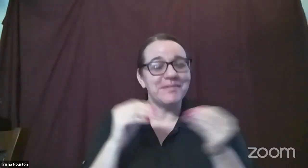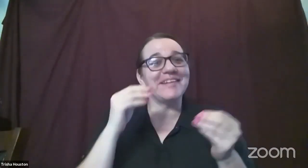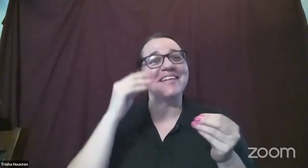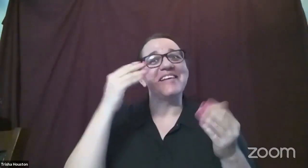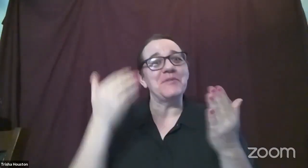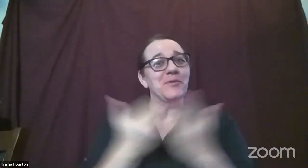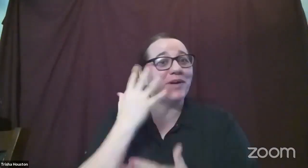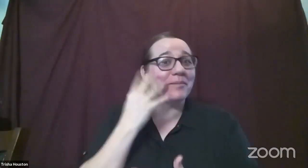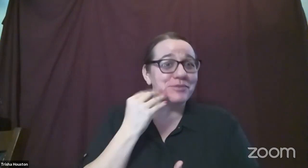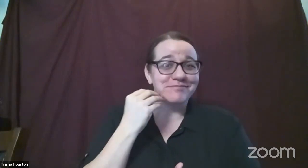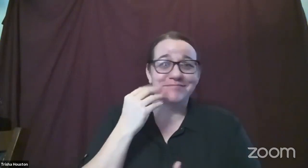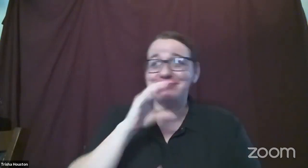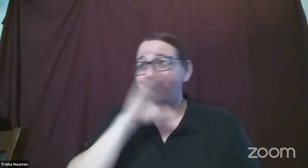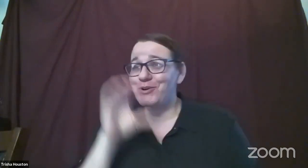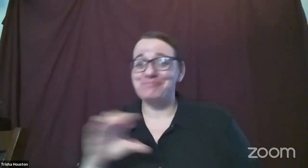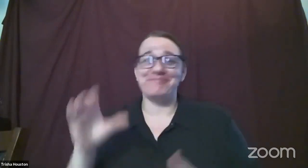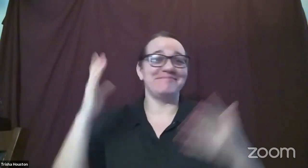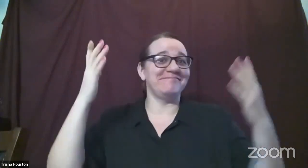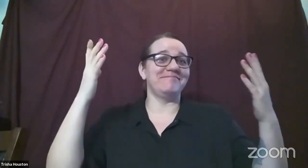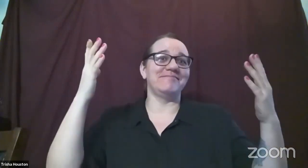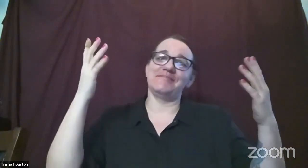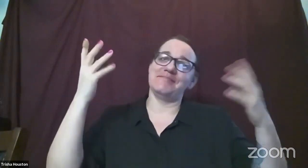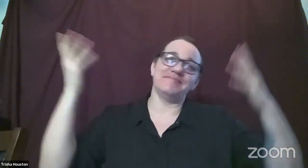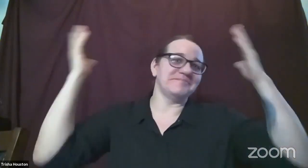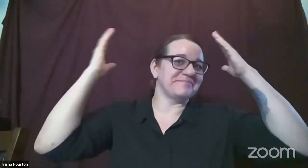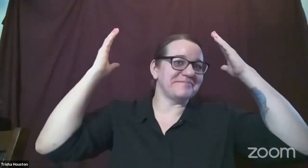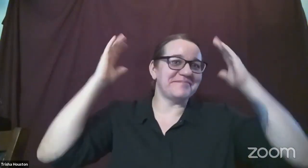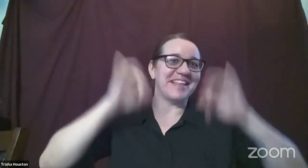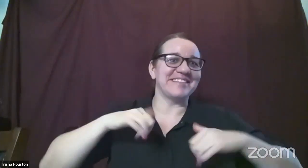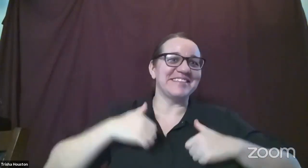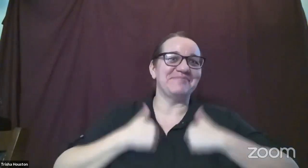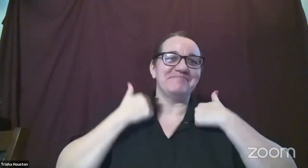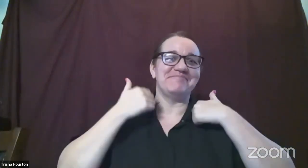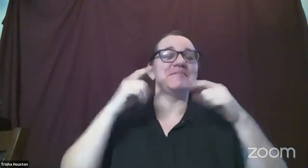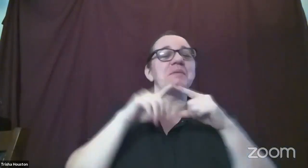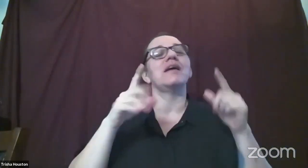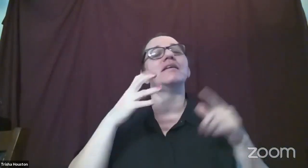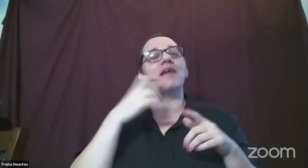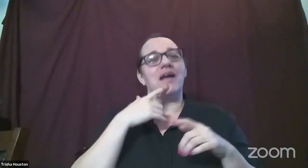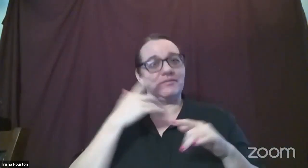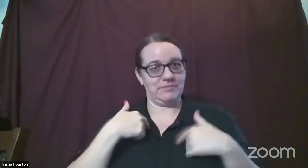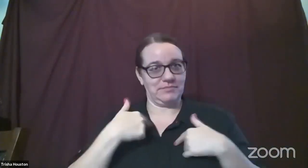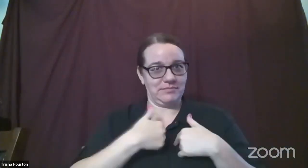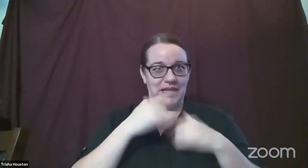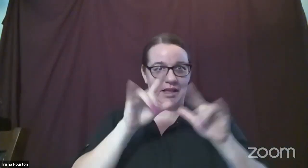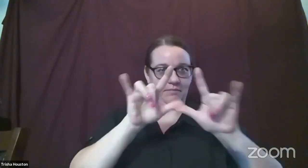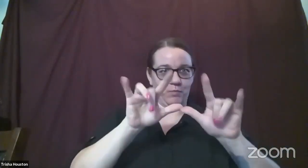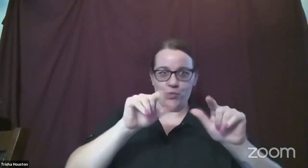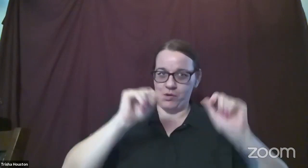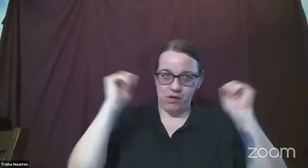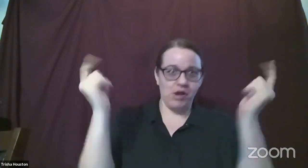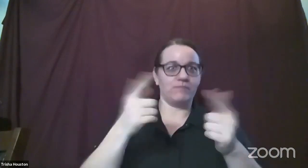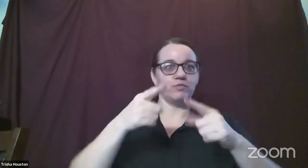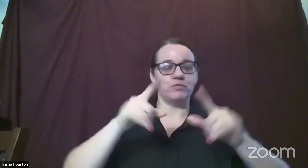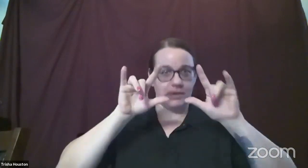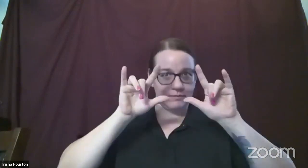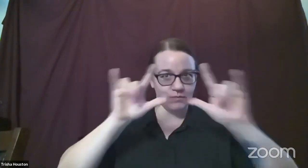We will close community comments. This was a new experience doing it through Zoom. This is life right now, but sending love